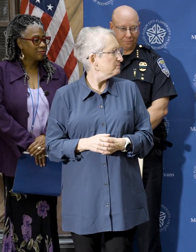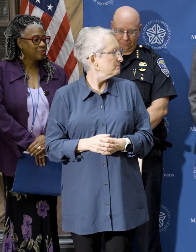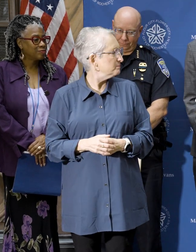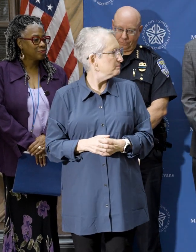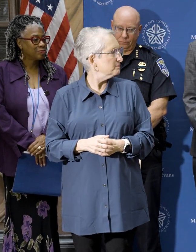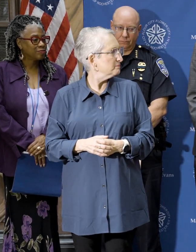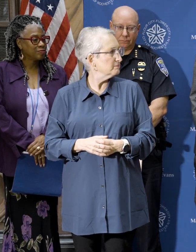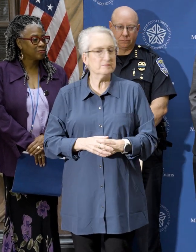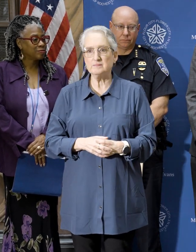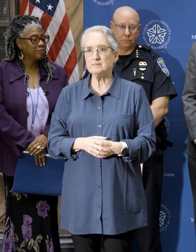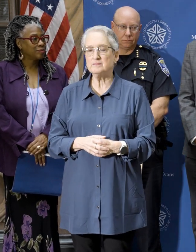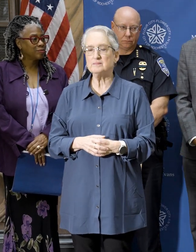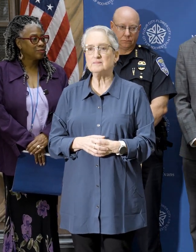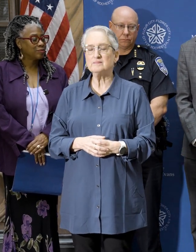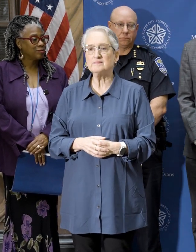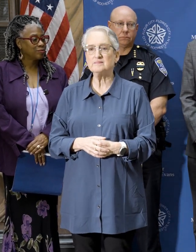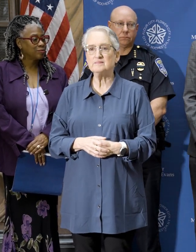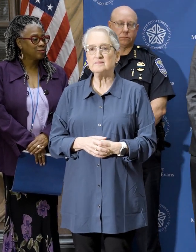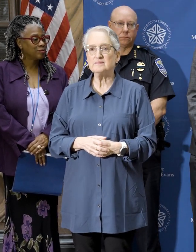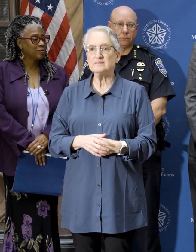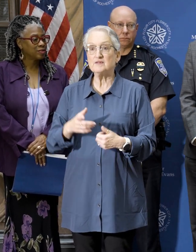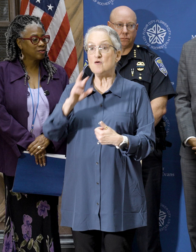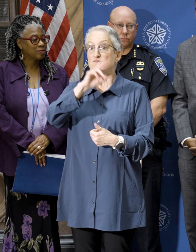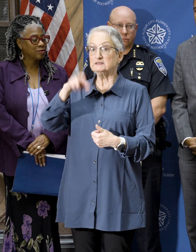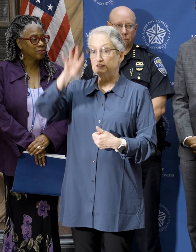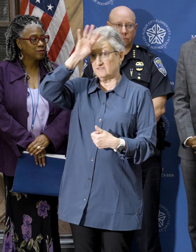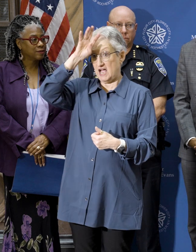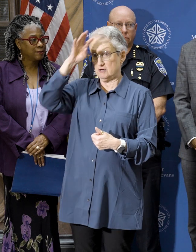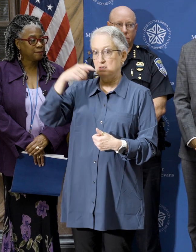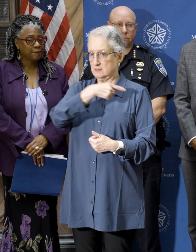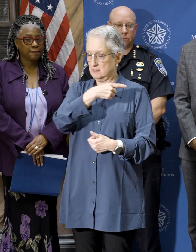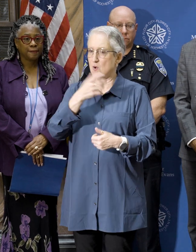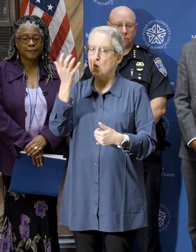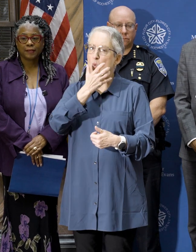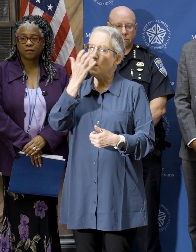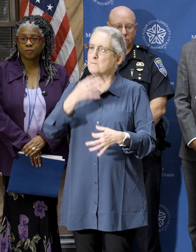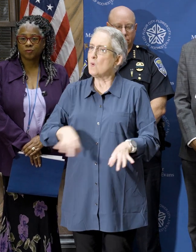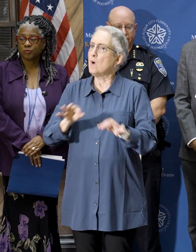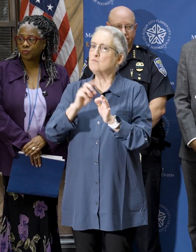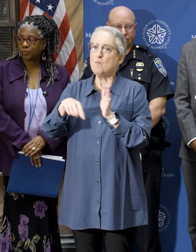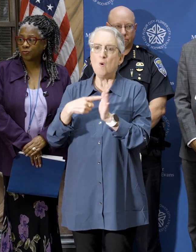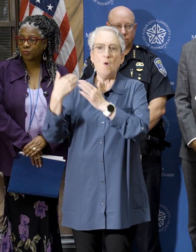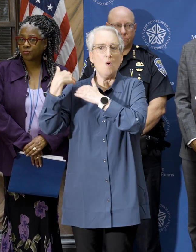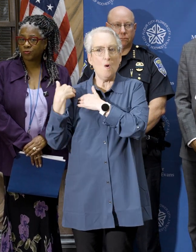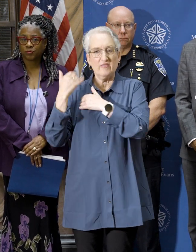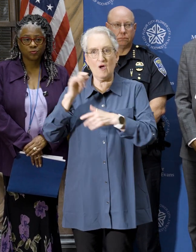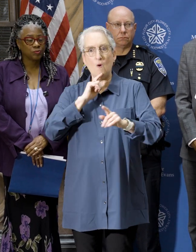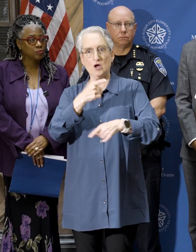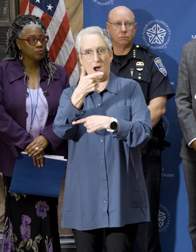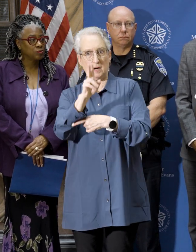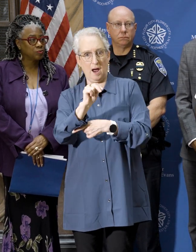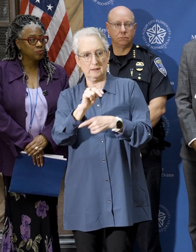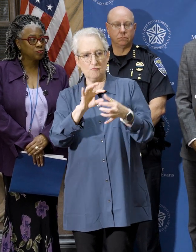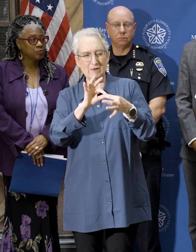Thank you, Mayor. The Rochester Fire Department plays a critical role in responding to gun-related injuries, demonstrating its commitment to